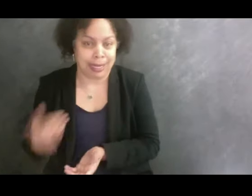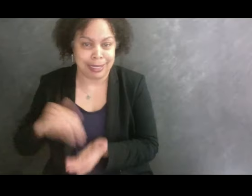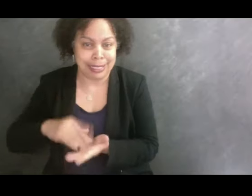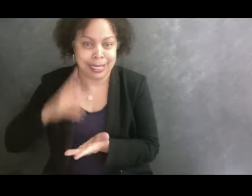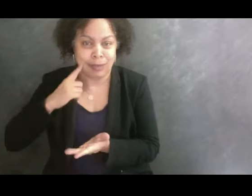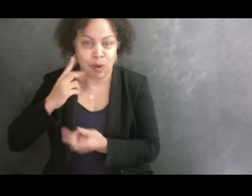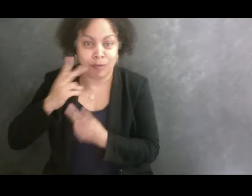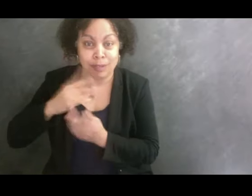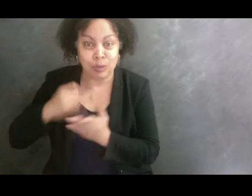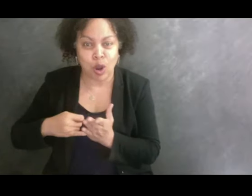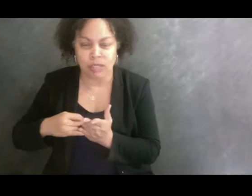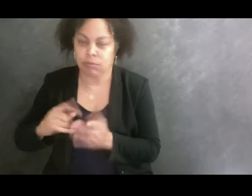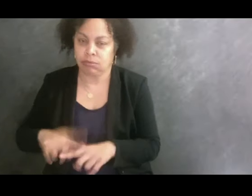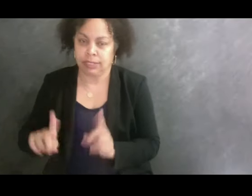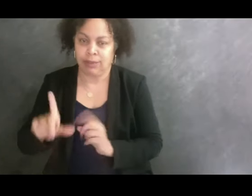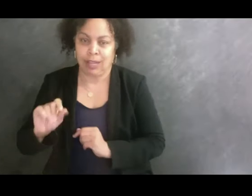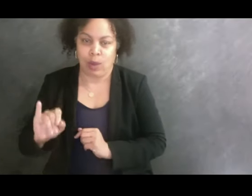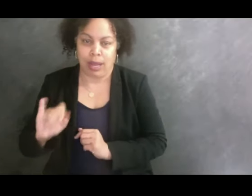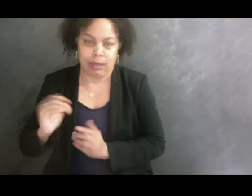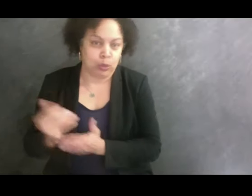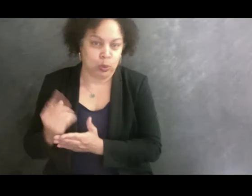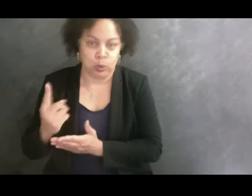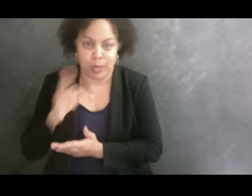will require a new letter of inquiry.